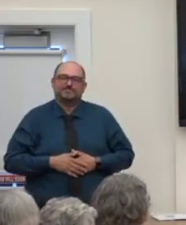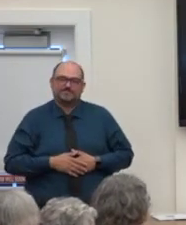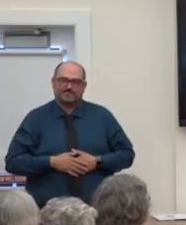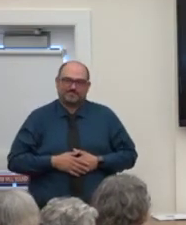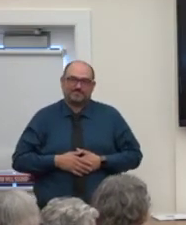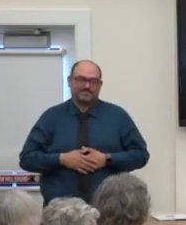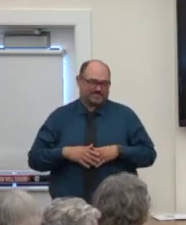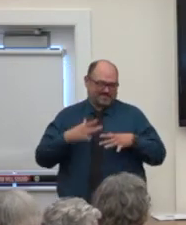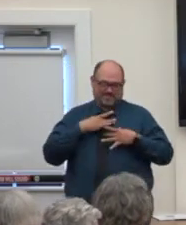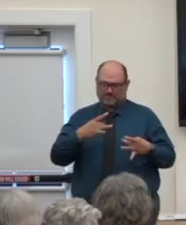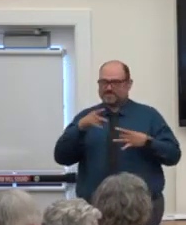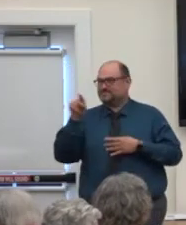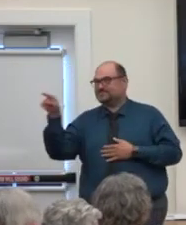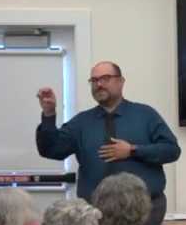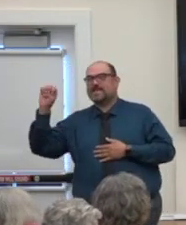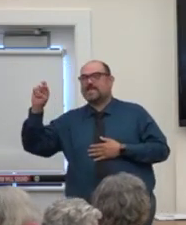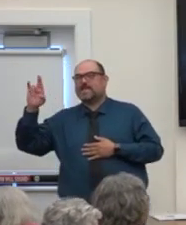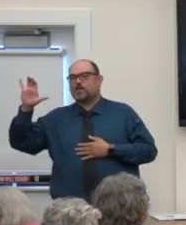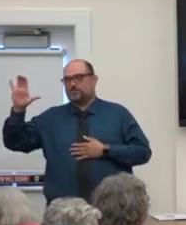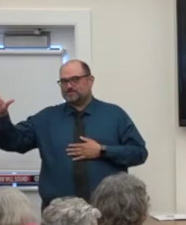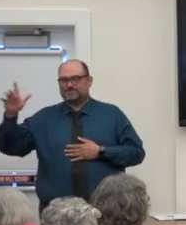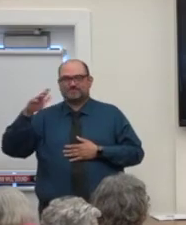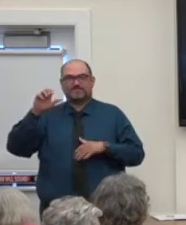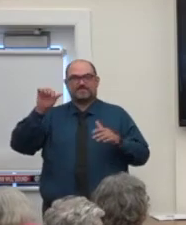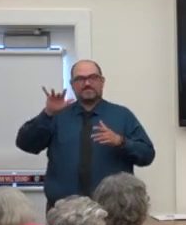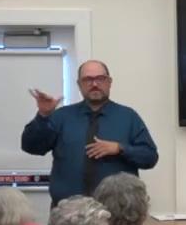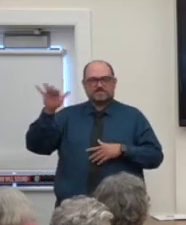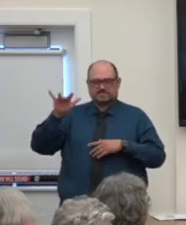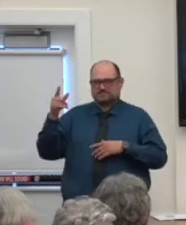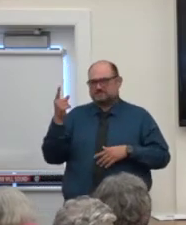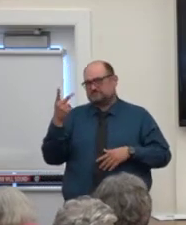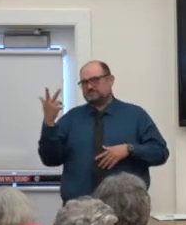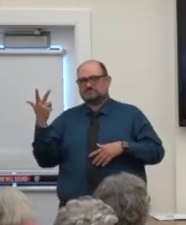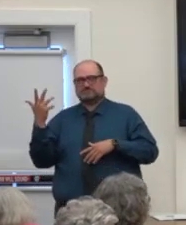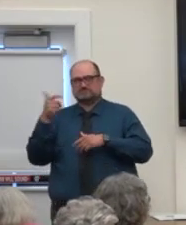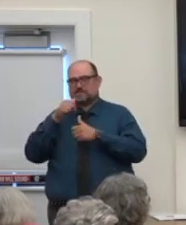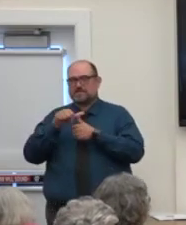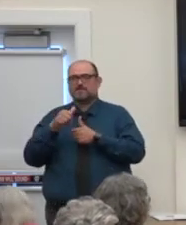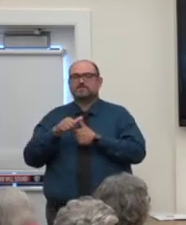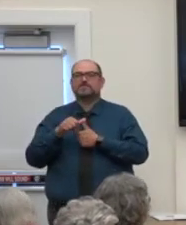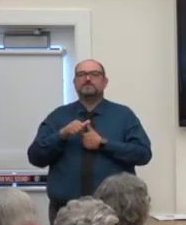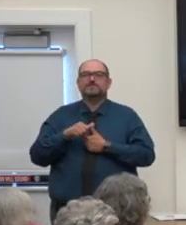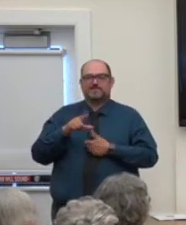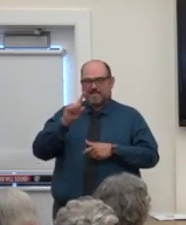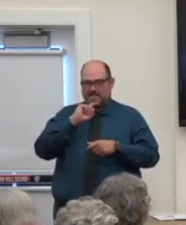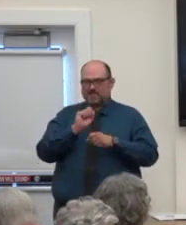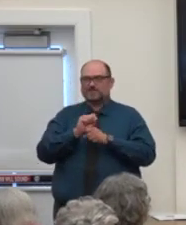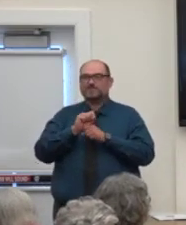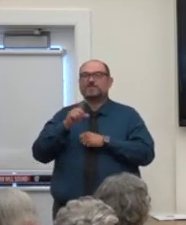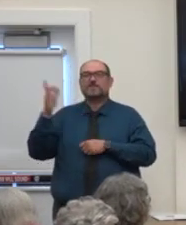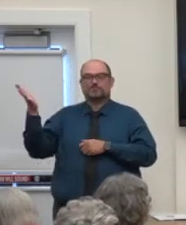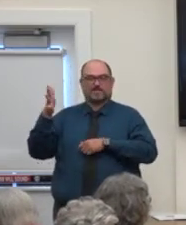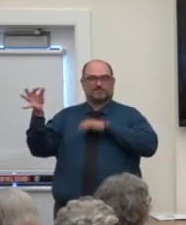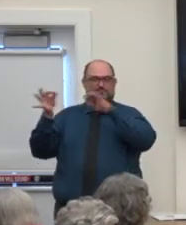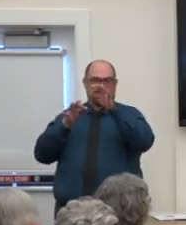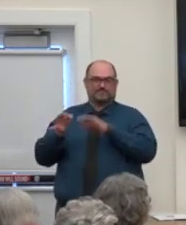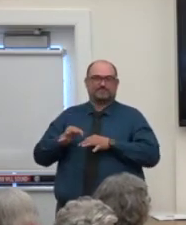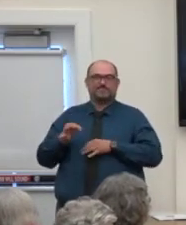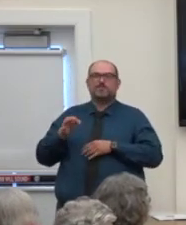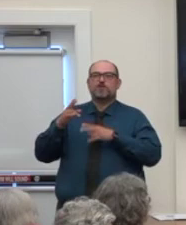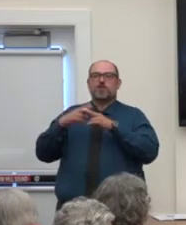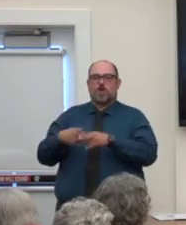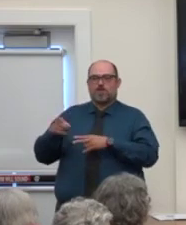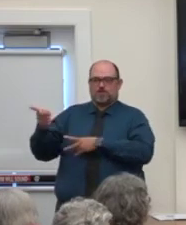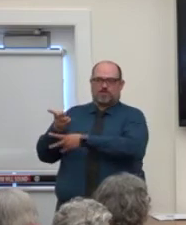how to spell. They only used a few letters when they were signing words. In fact, what he was describing is something called loan signs,